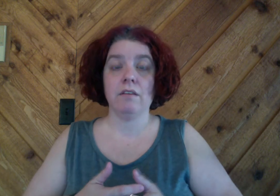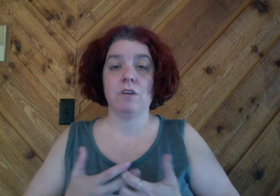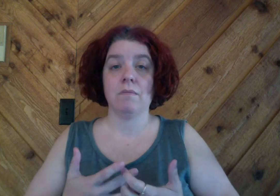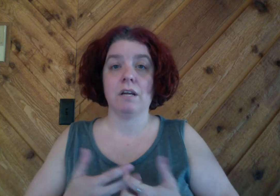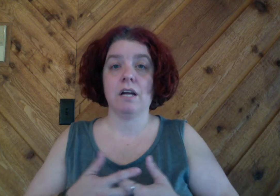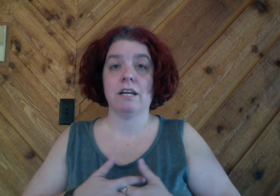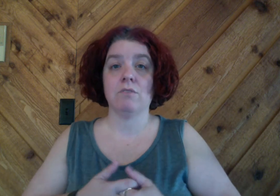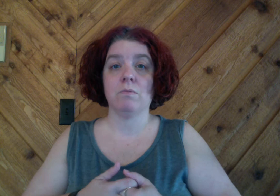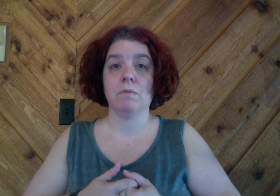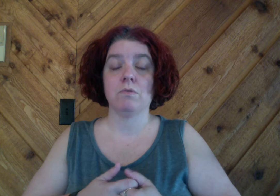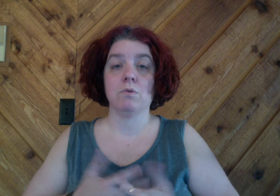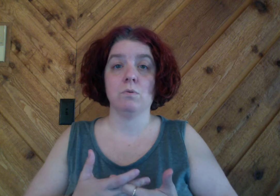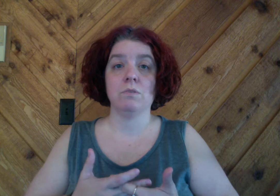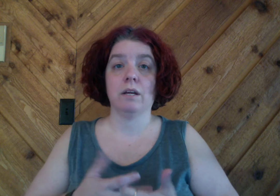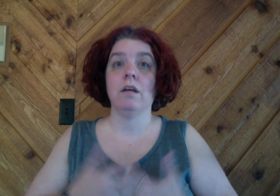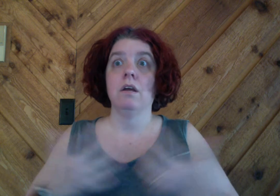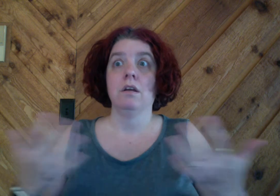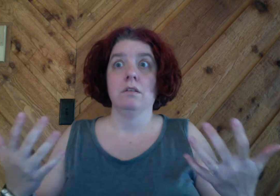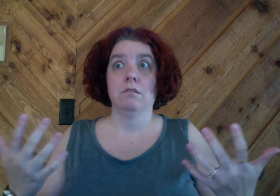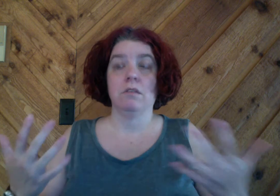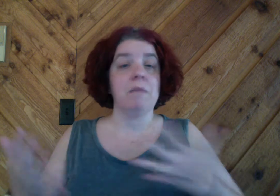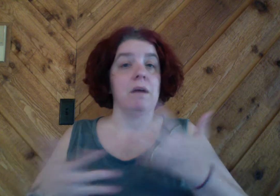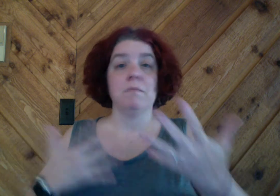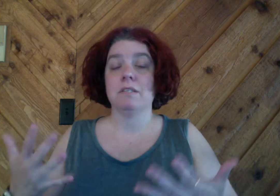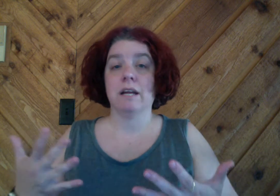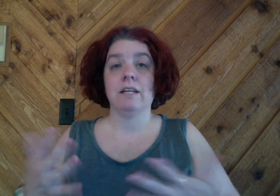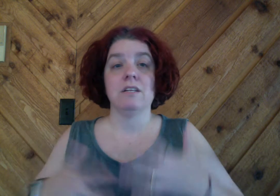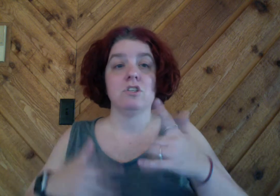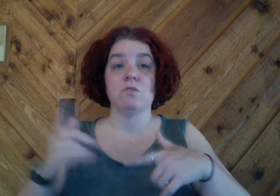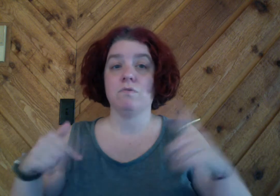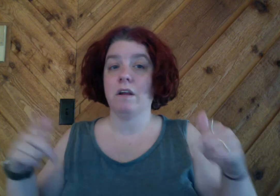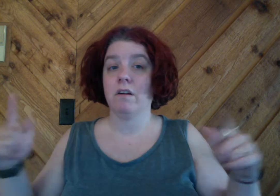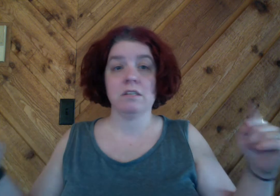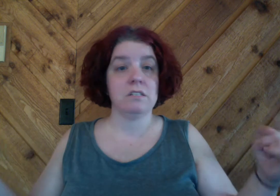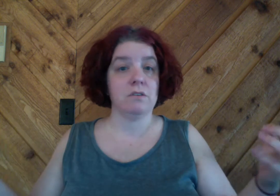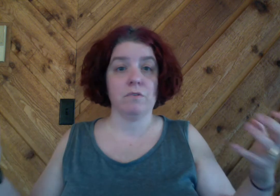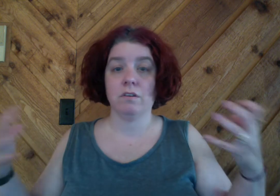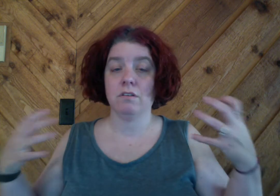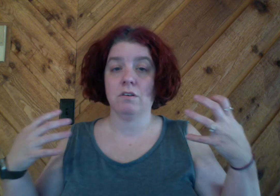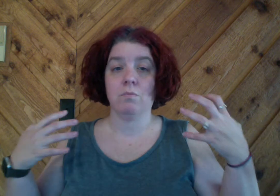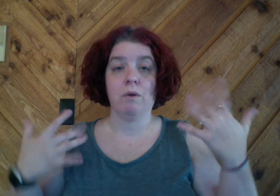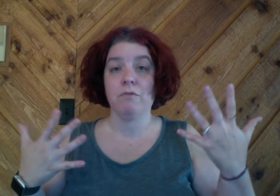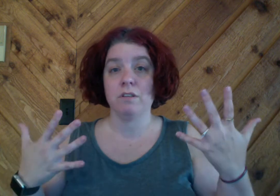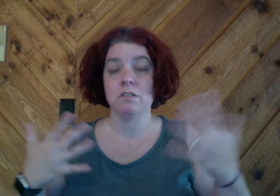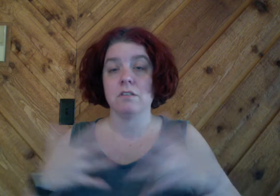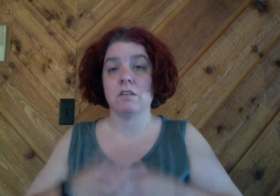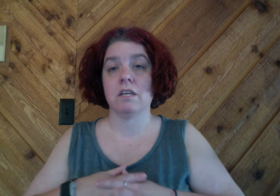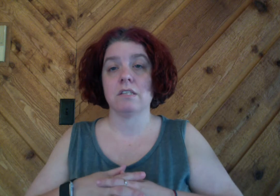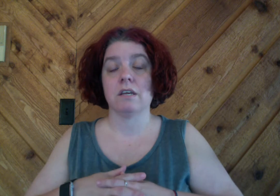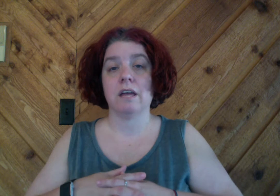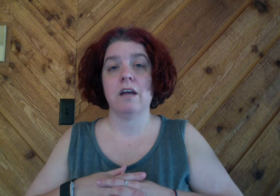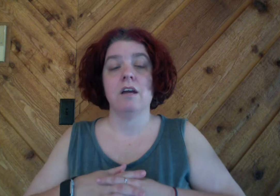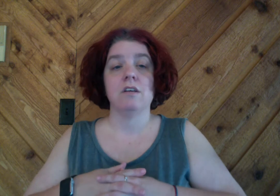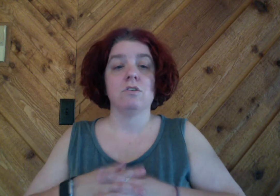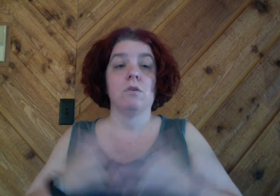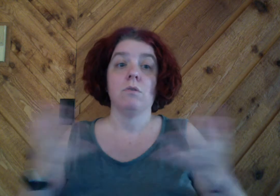come in contact with people to whom sign, they might be signing. It's just various different, preferences and things like that. So rule